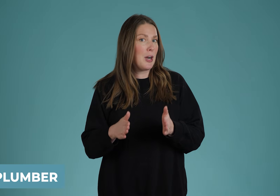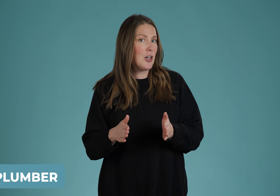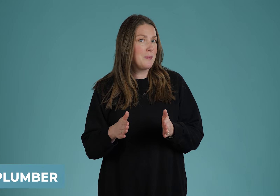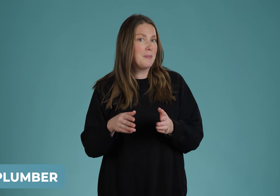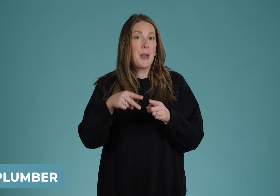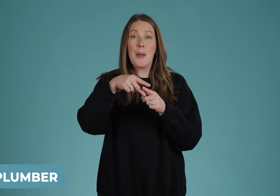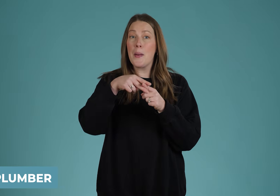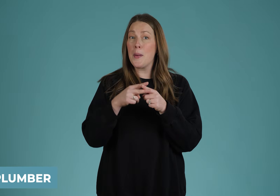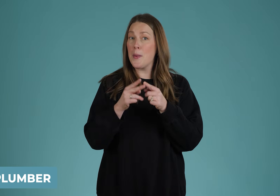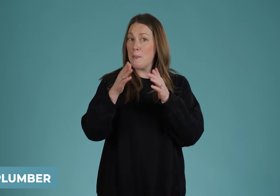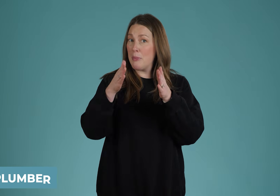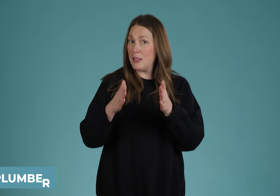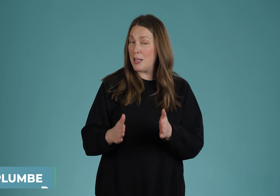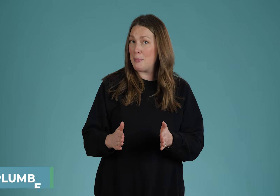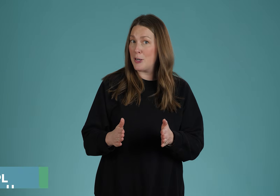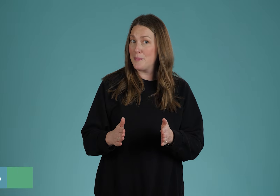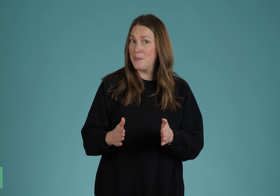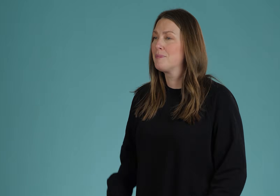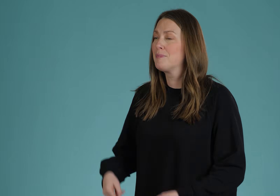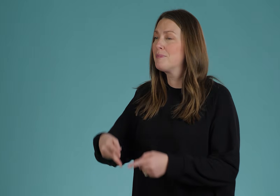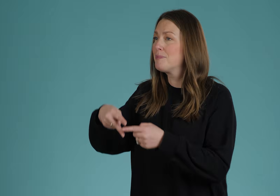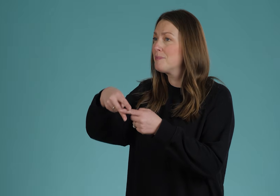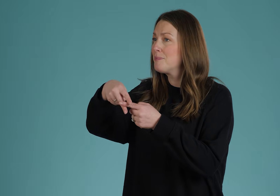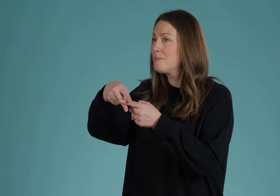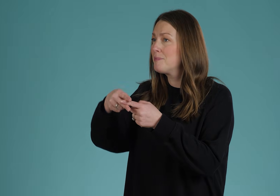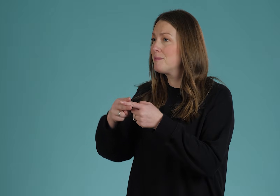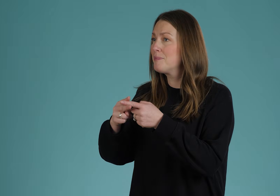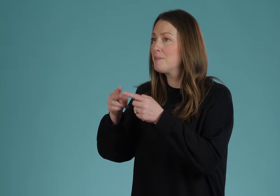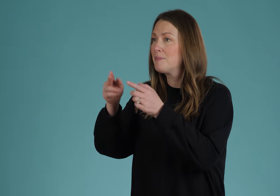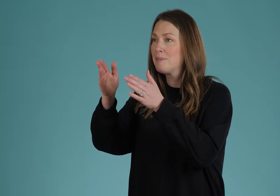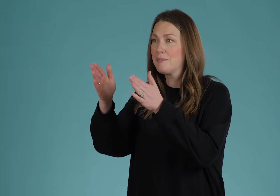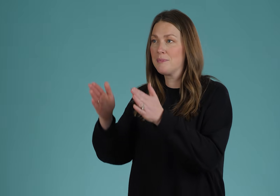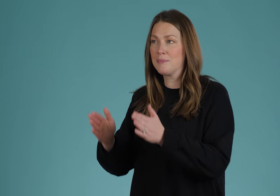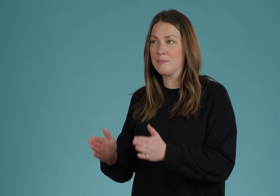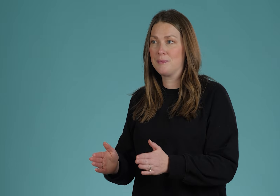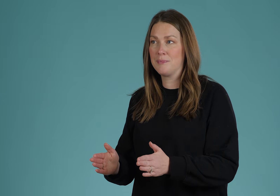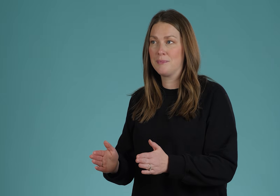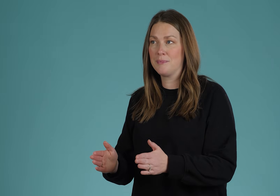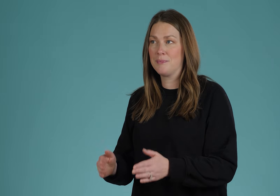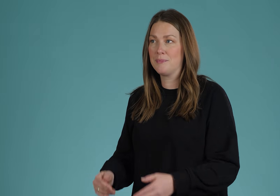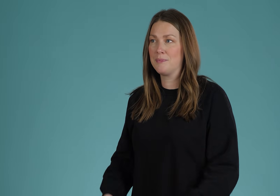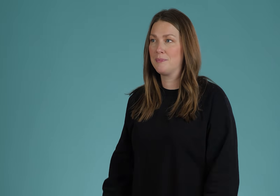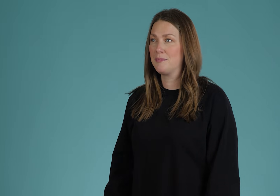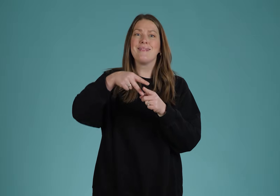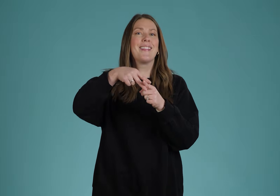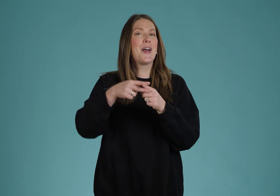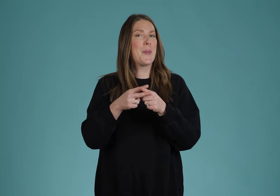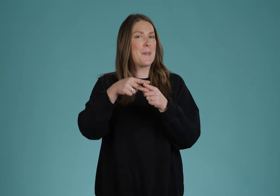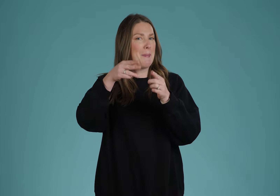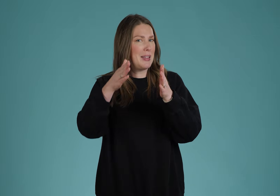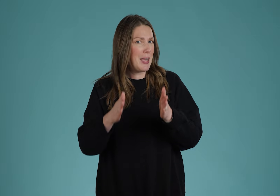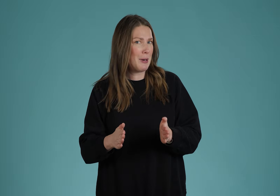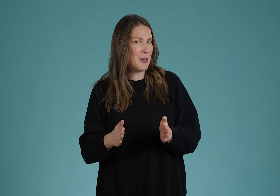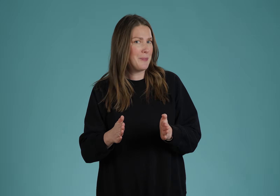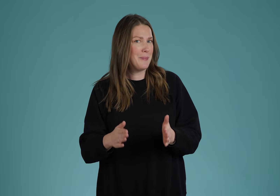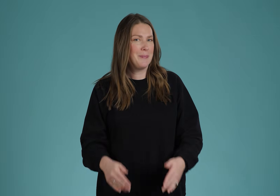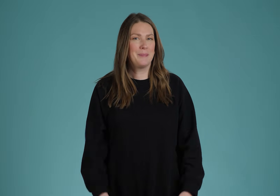Plumber. Plumber. It's like a wrench person. Plumber.